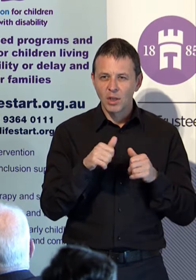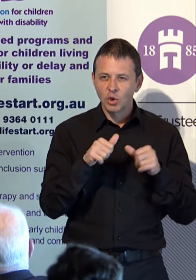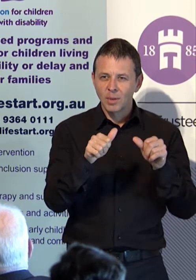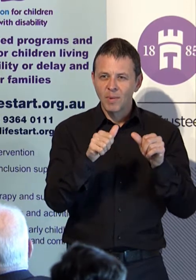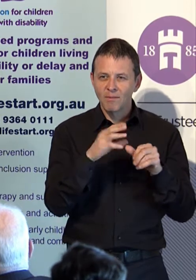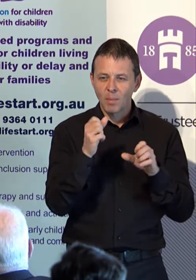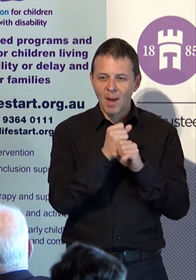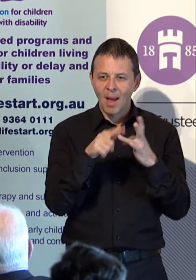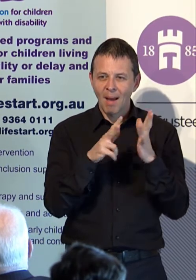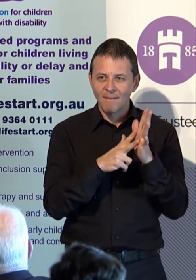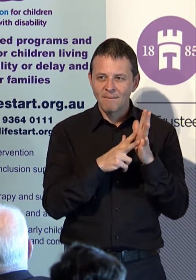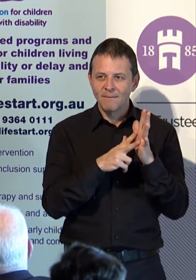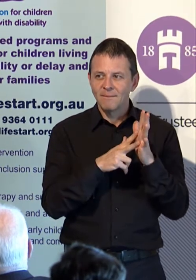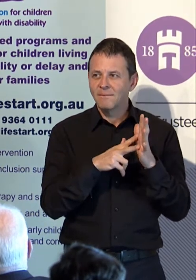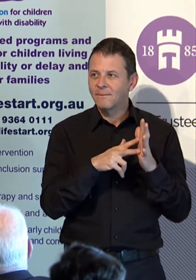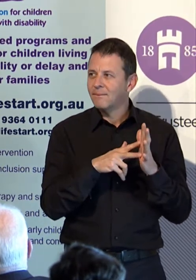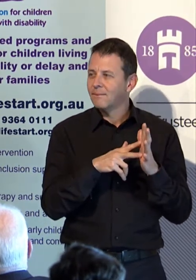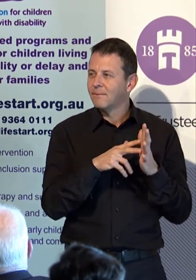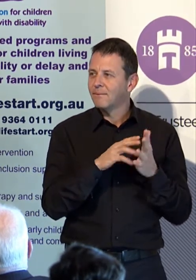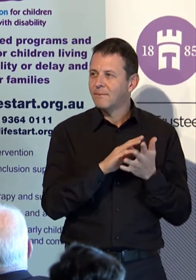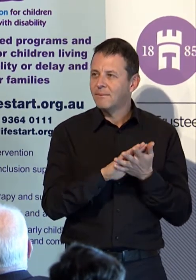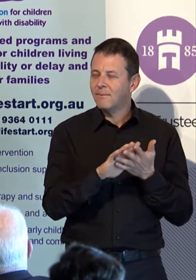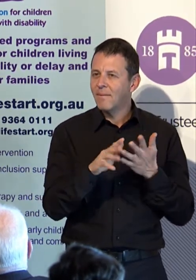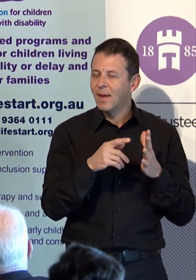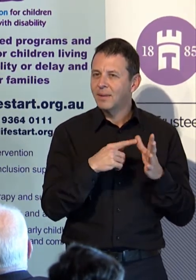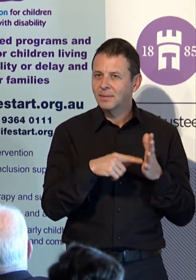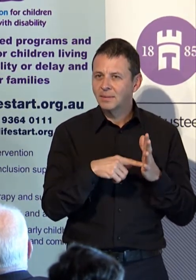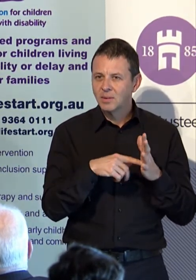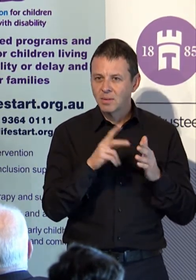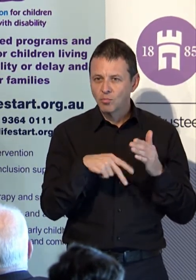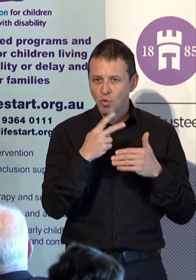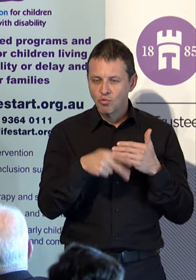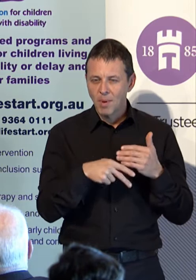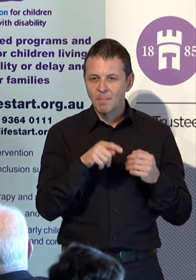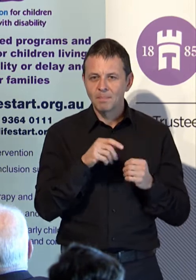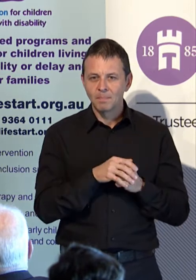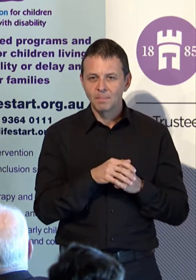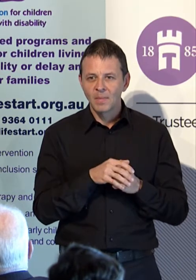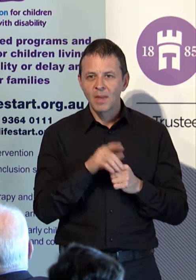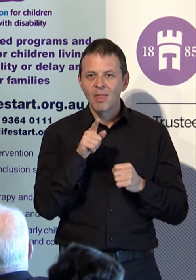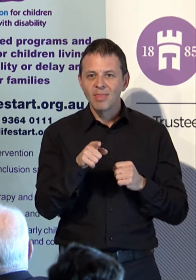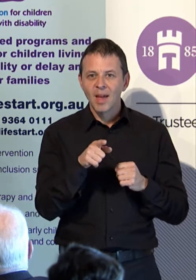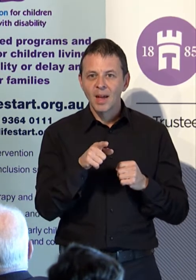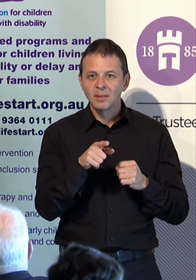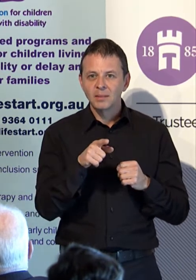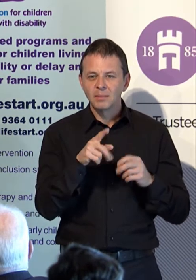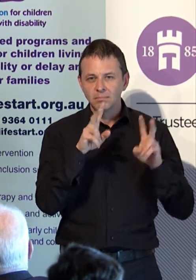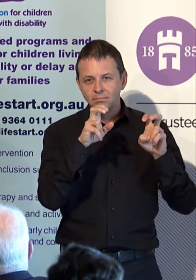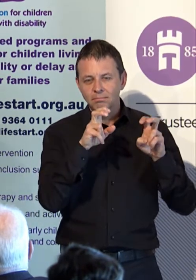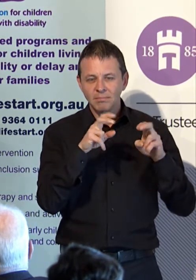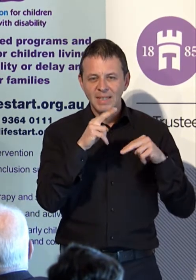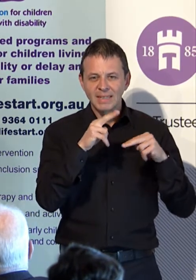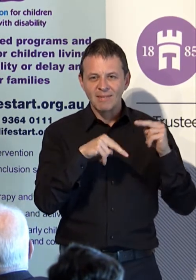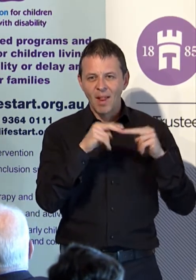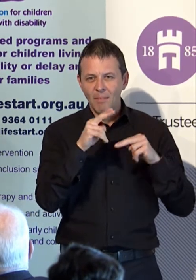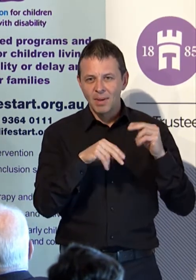support, we at the Commonwealth level, and I know the state does too, support, which is where you bring developers, I was going to say young